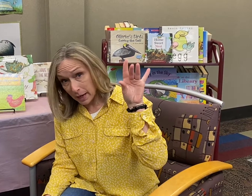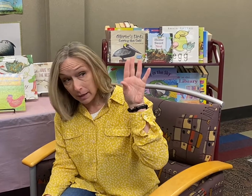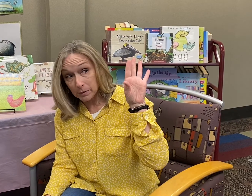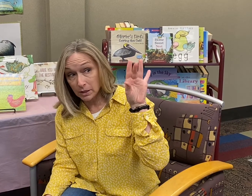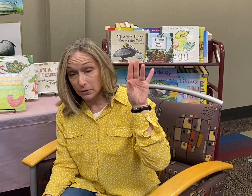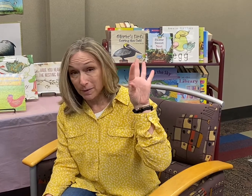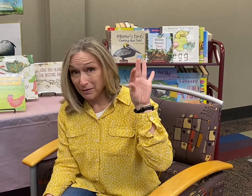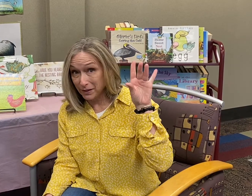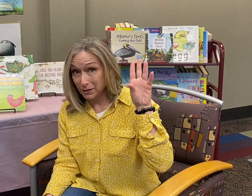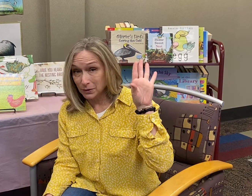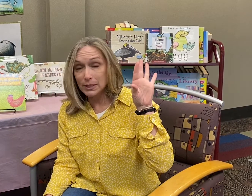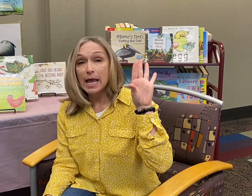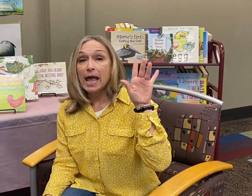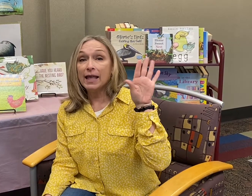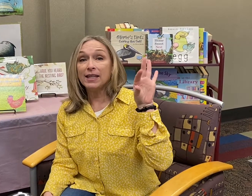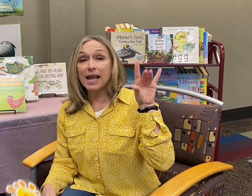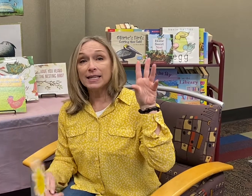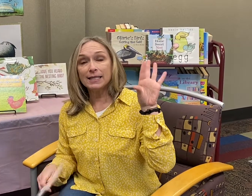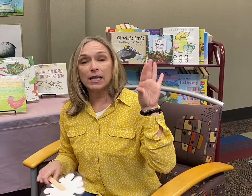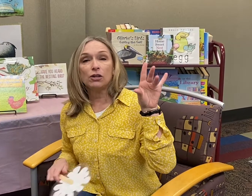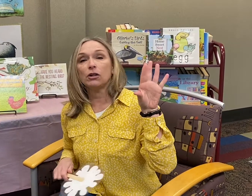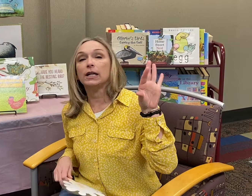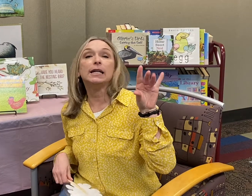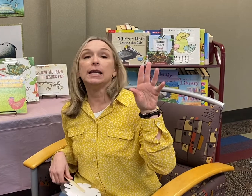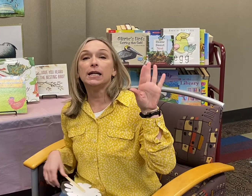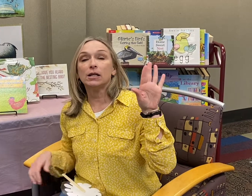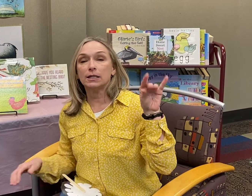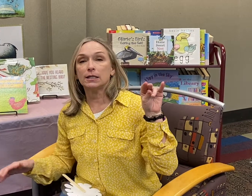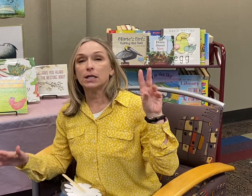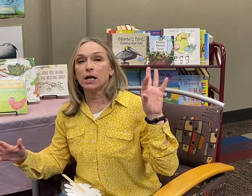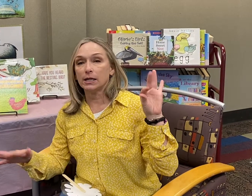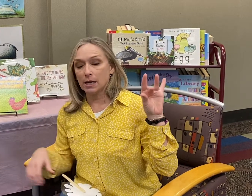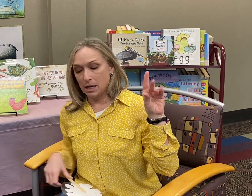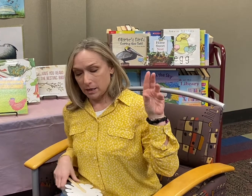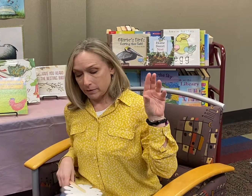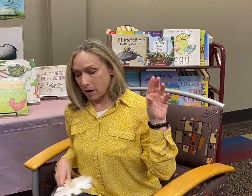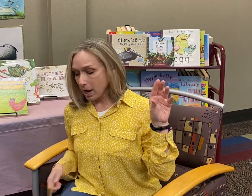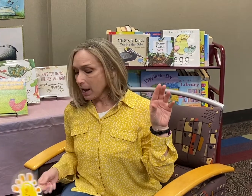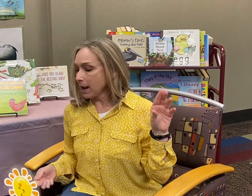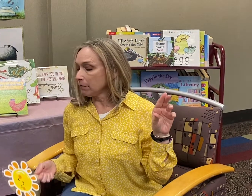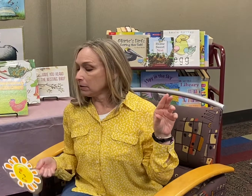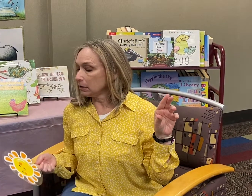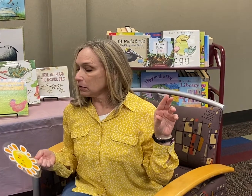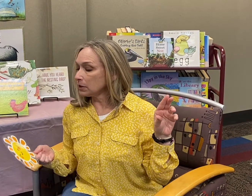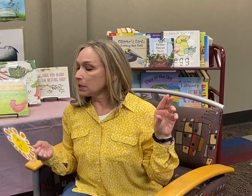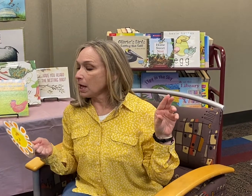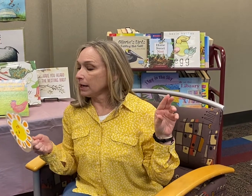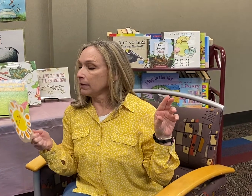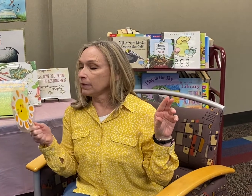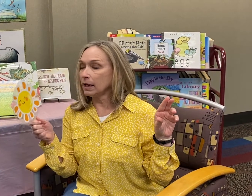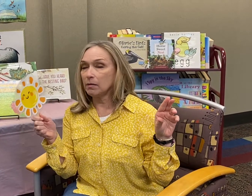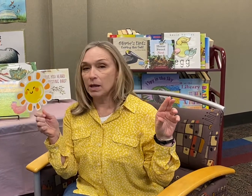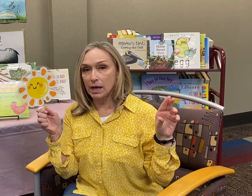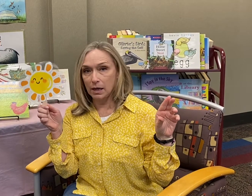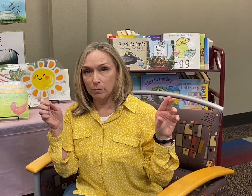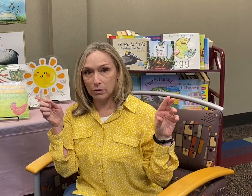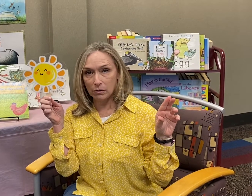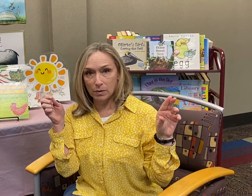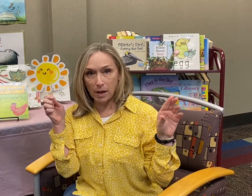gonna use my fingers. And the next thing you're gonna need is a sun. Now I have a little sun that I made and put on a